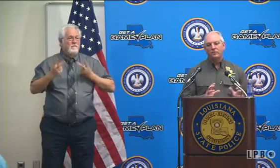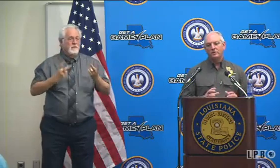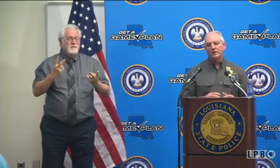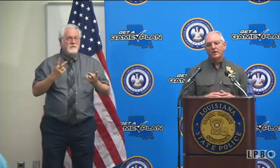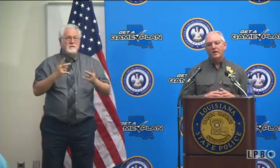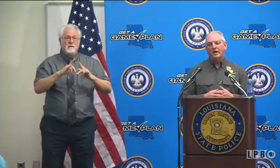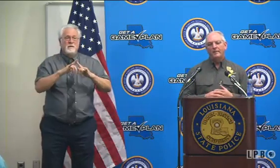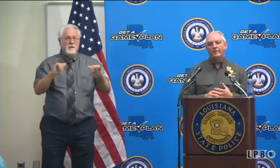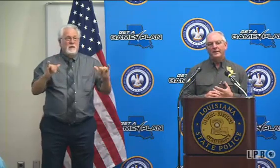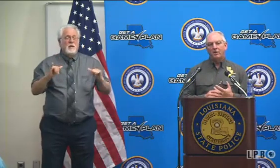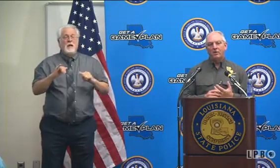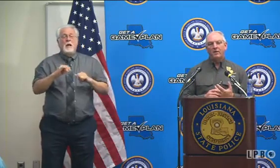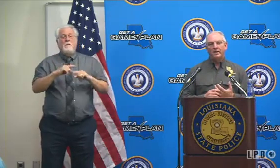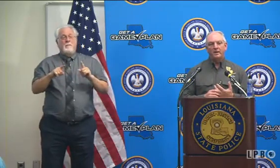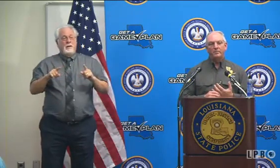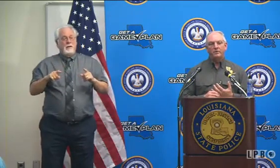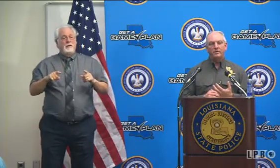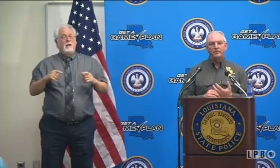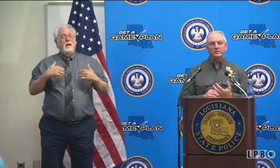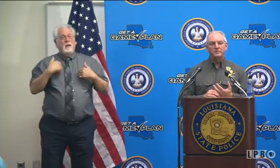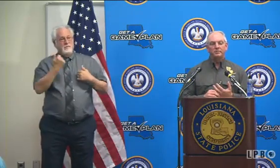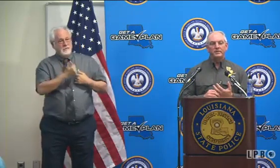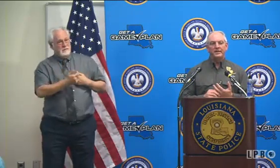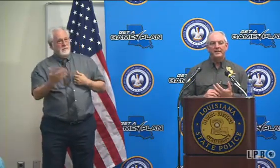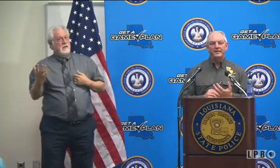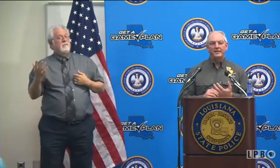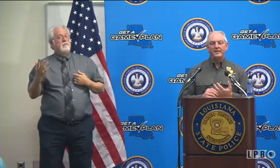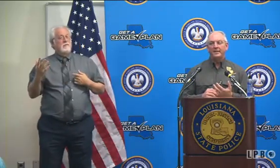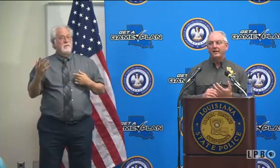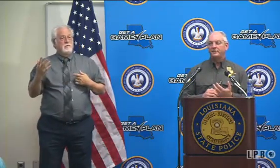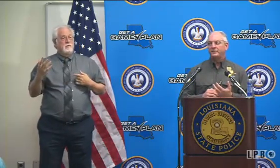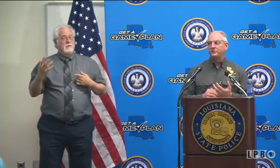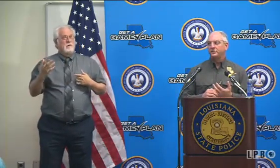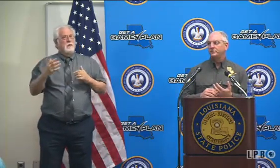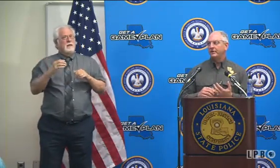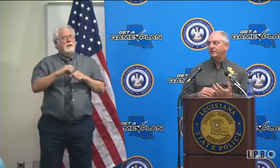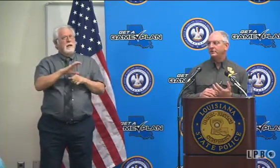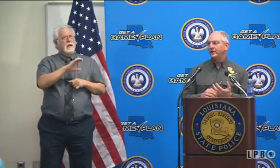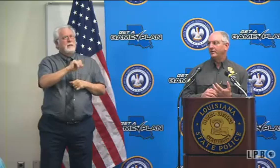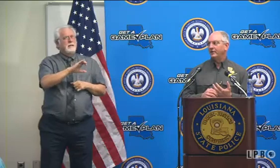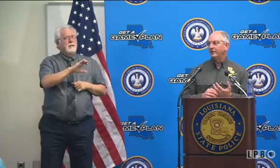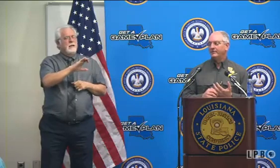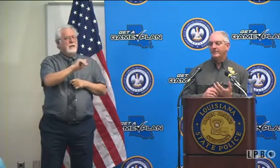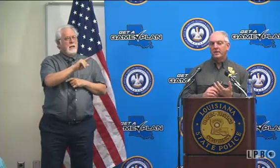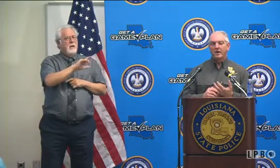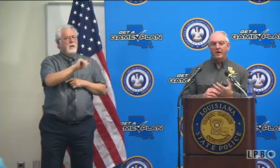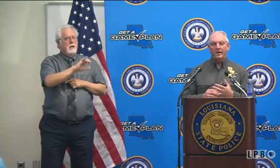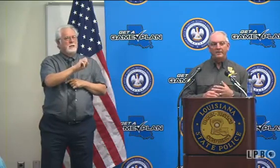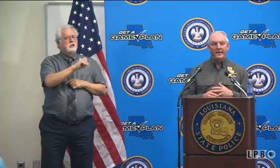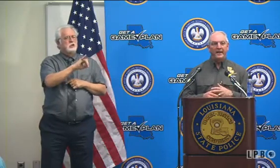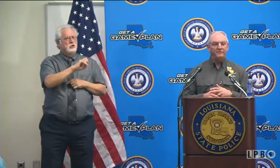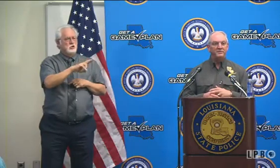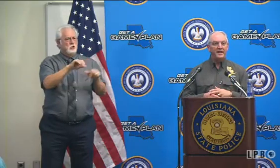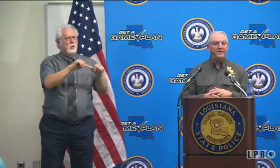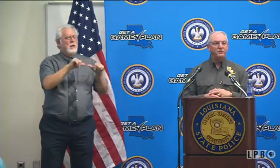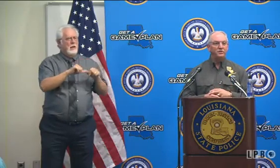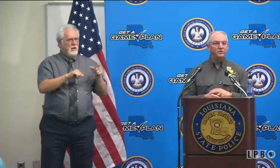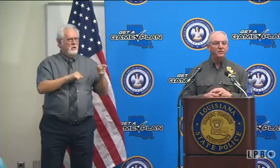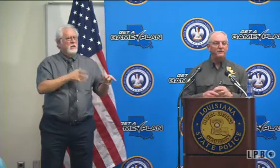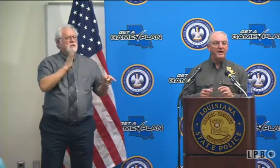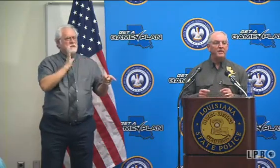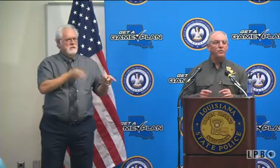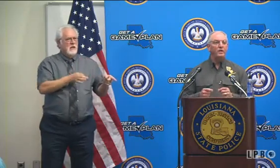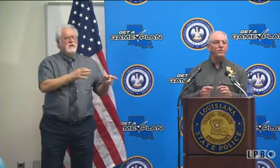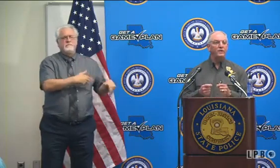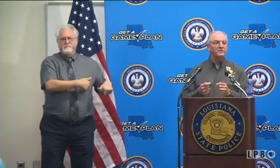so forth. But there are a number of, principally in the Calcasieu Parish area, that have decided